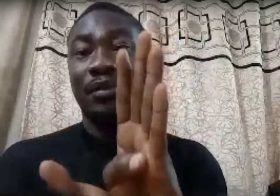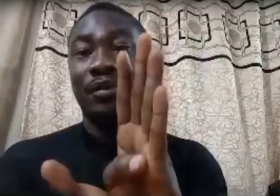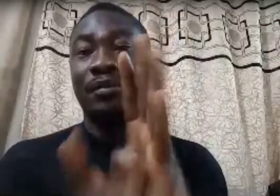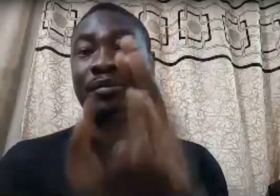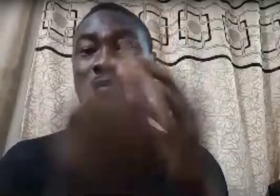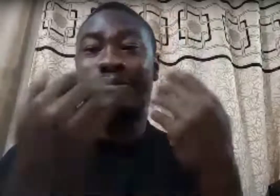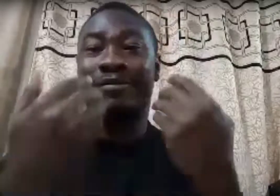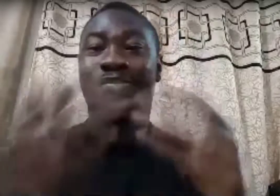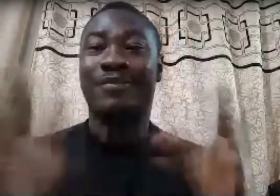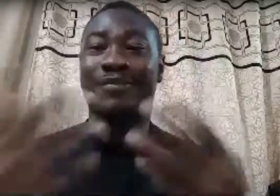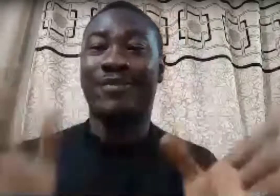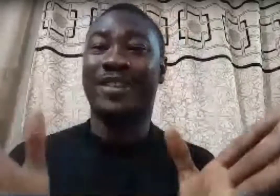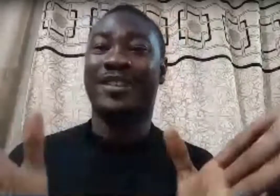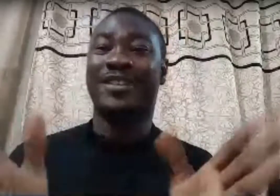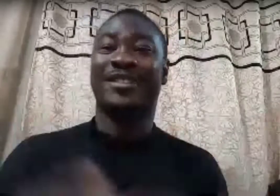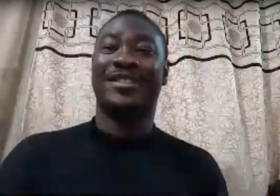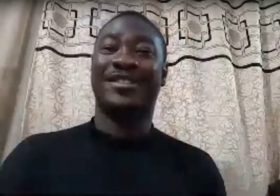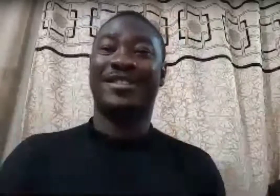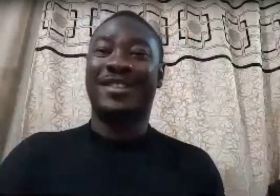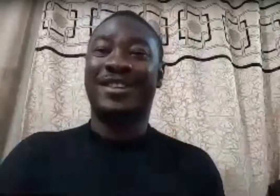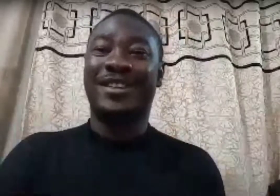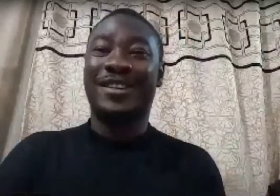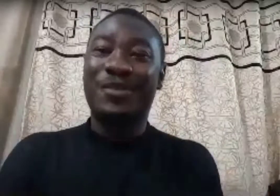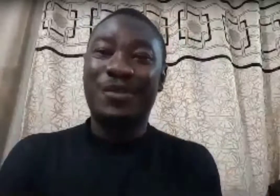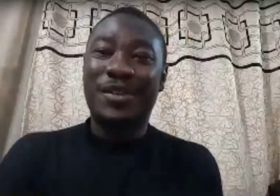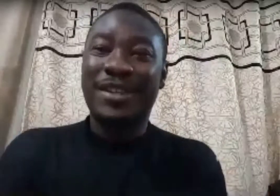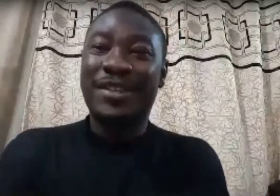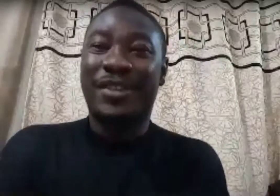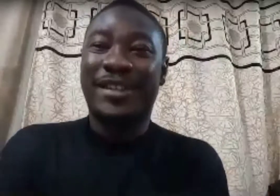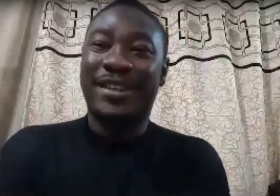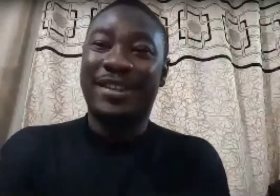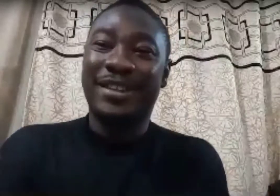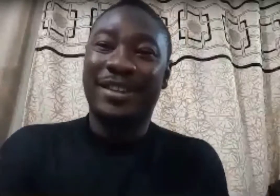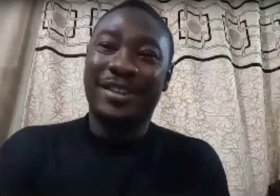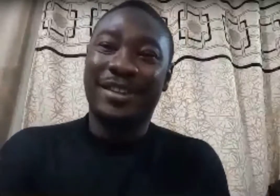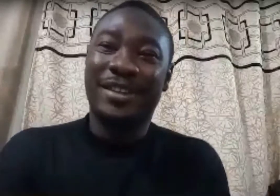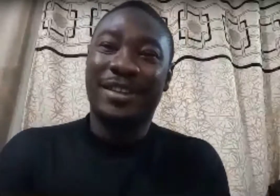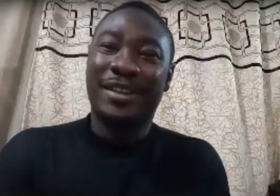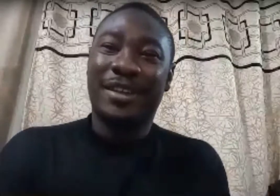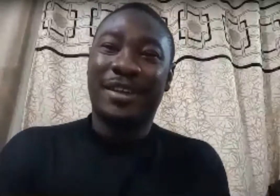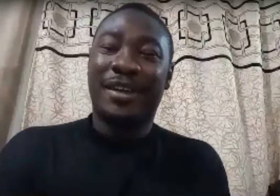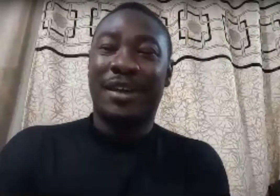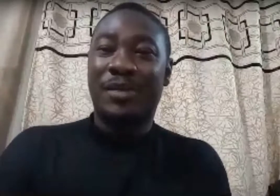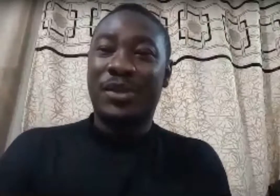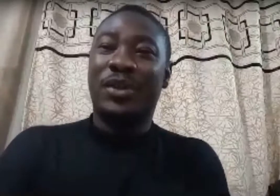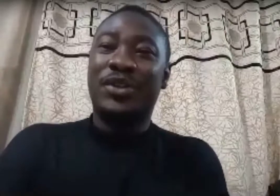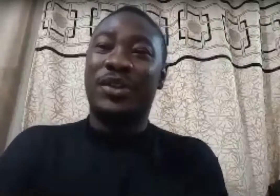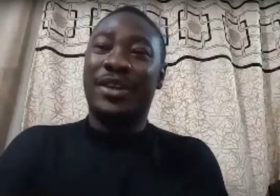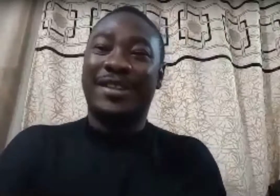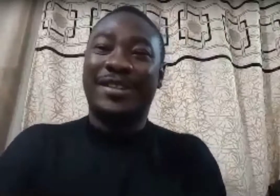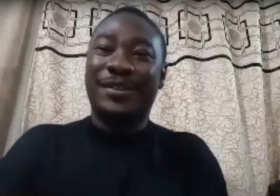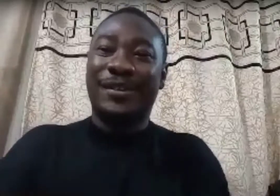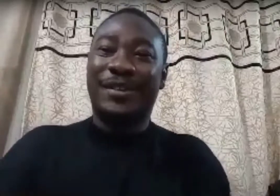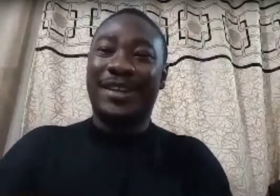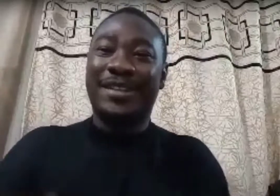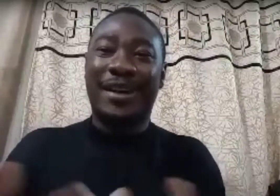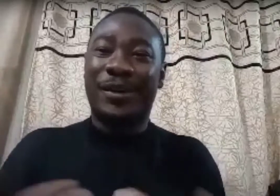Was that interesting? I'm sure you're enjoying it. So that's how to learn sign language with practice.